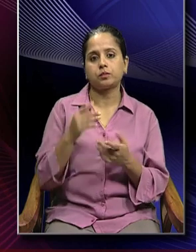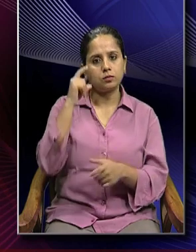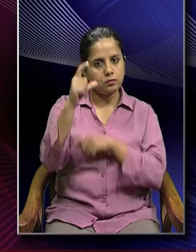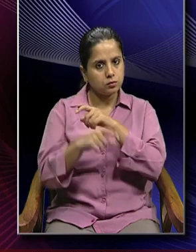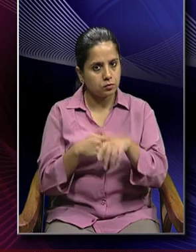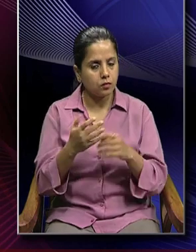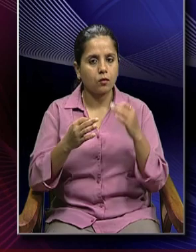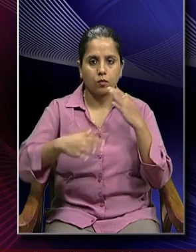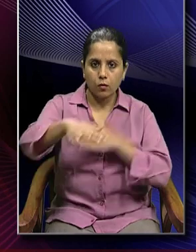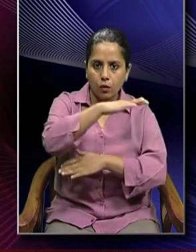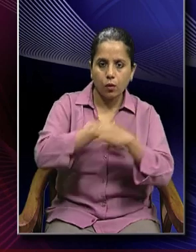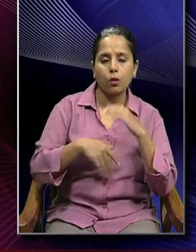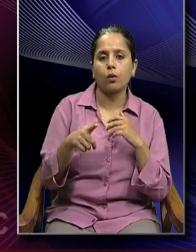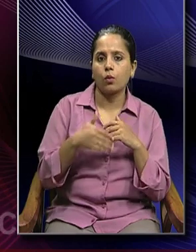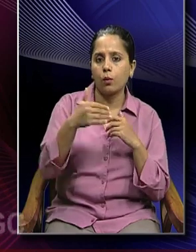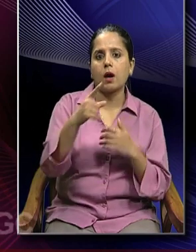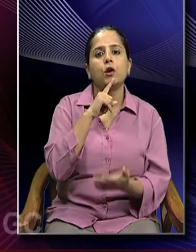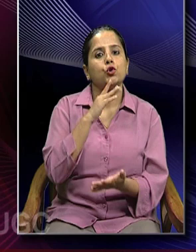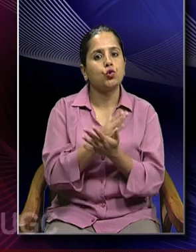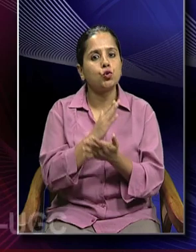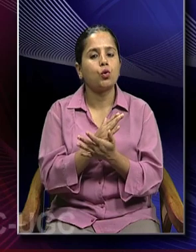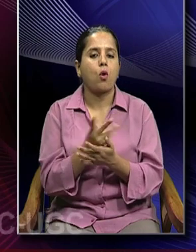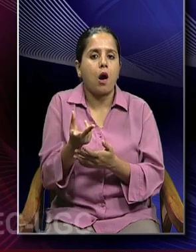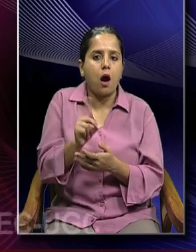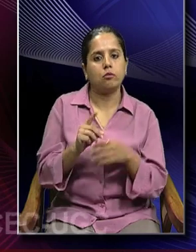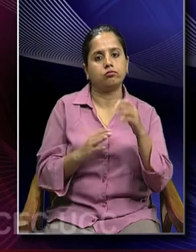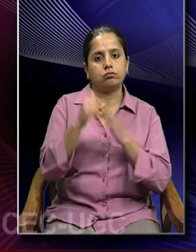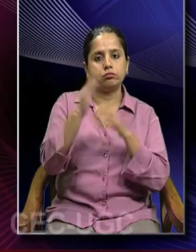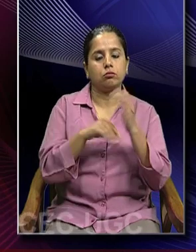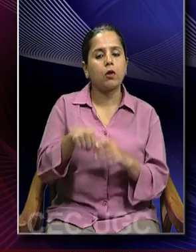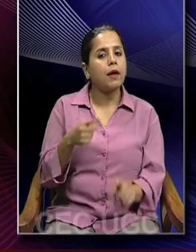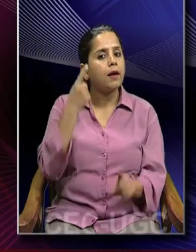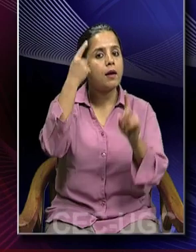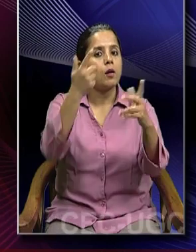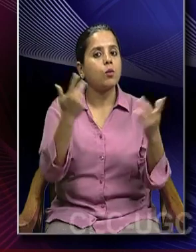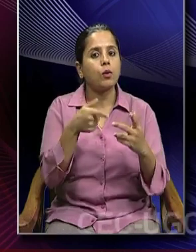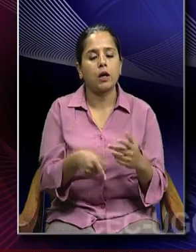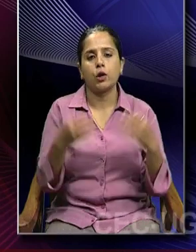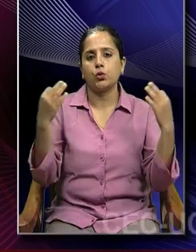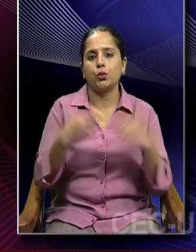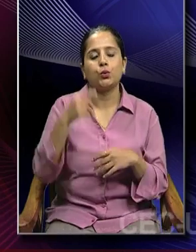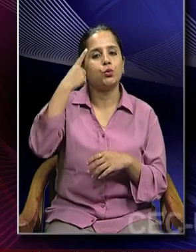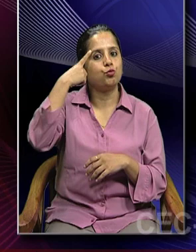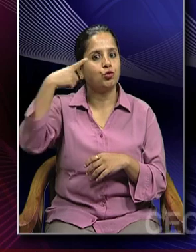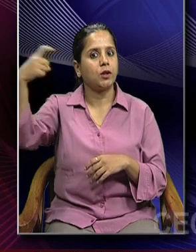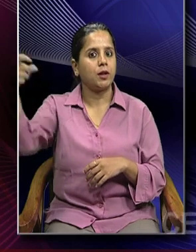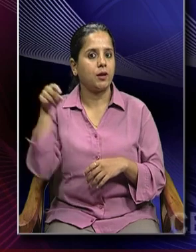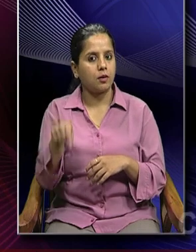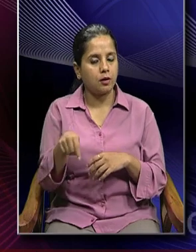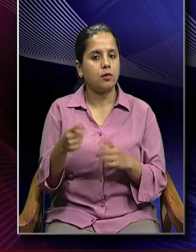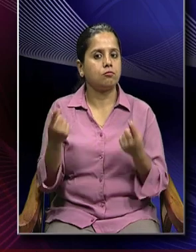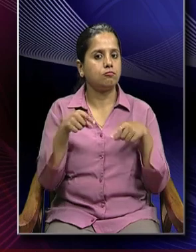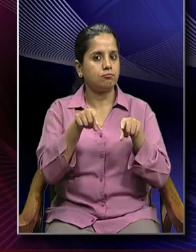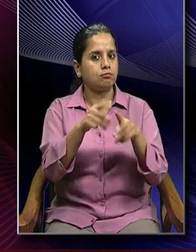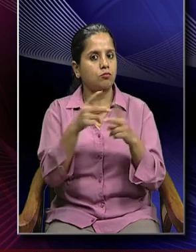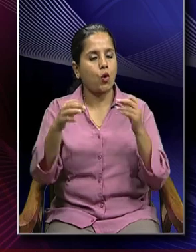or the organization who is going to ensure the reinvention, because the aim here is to create new dreams in consonance with the vision